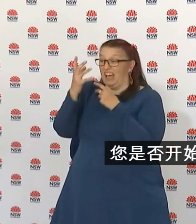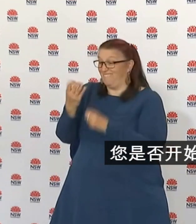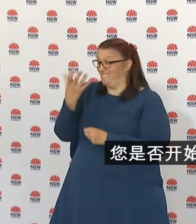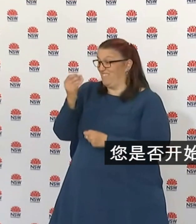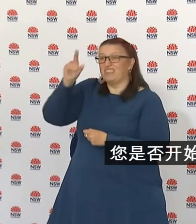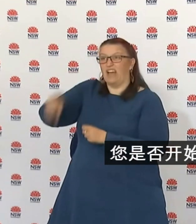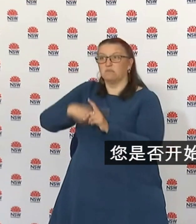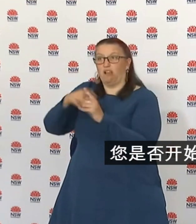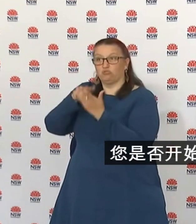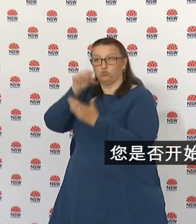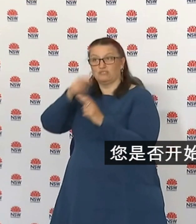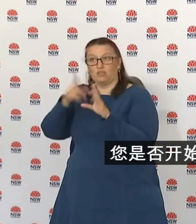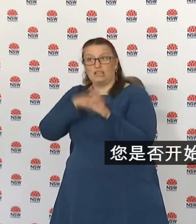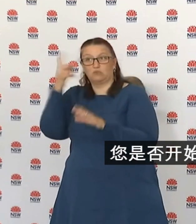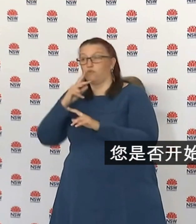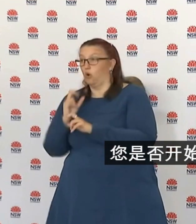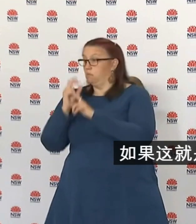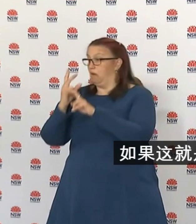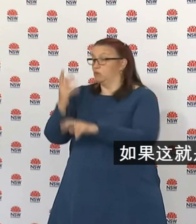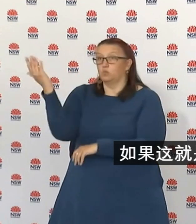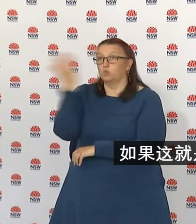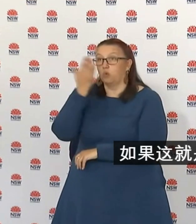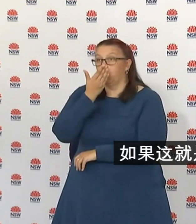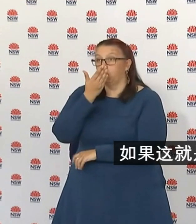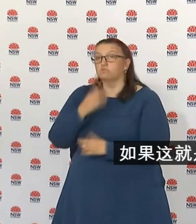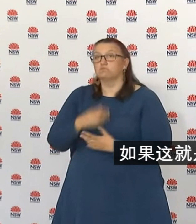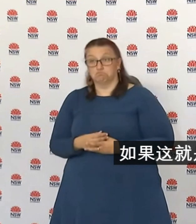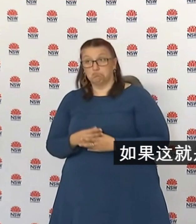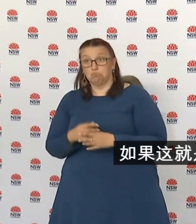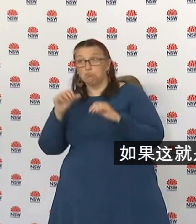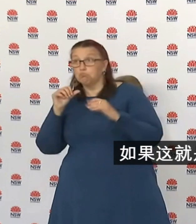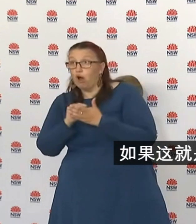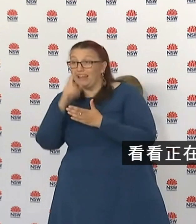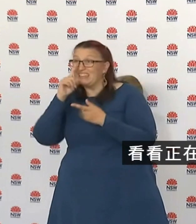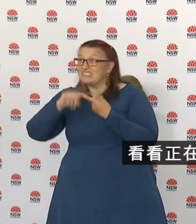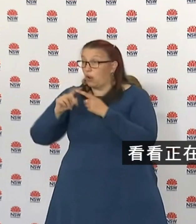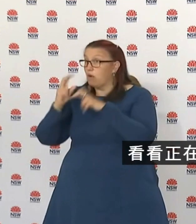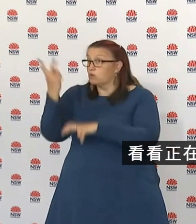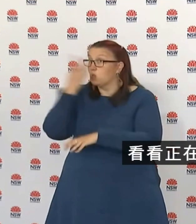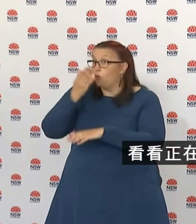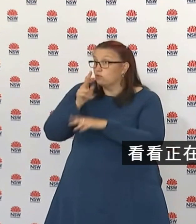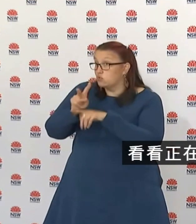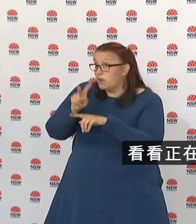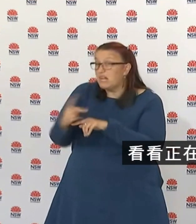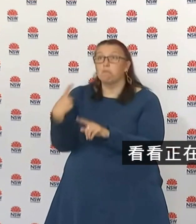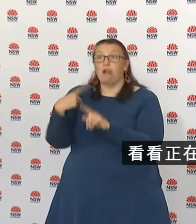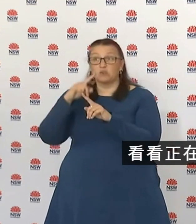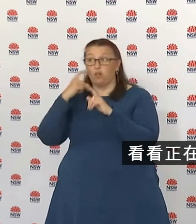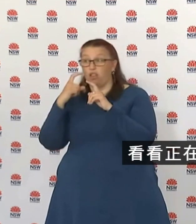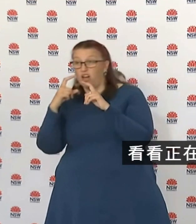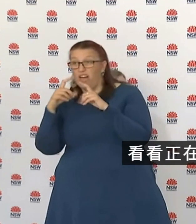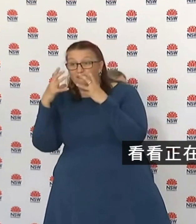started putting into place the logistics planning for daily testing, if that's the way it's going to be, and also the vaccinations? Look, the students who are